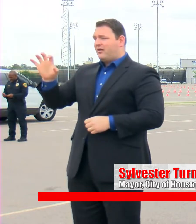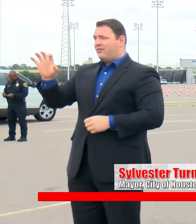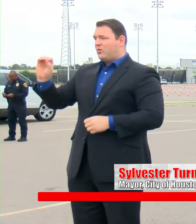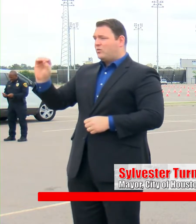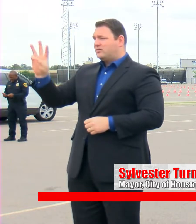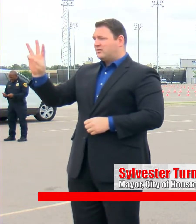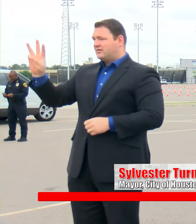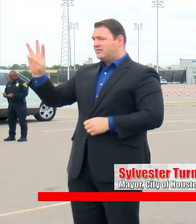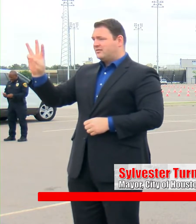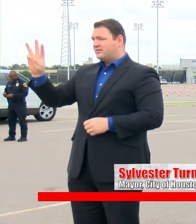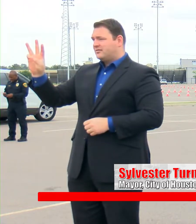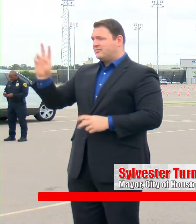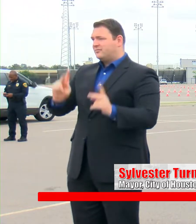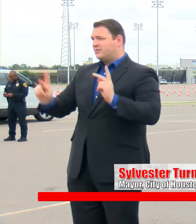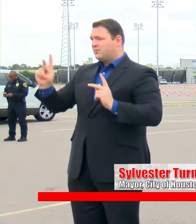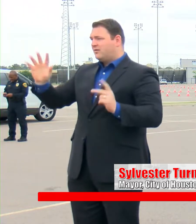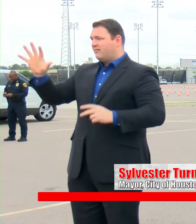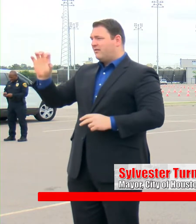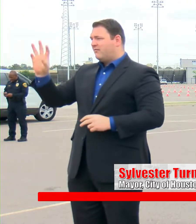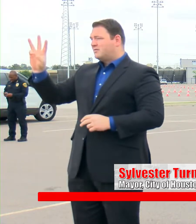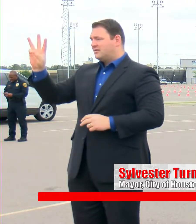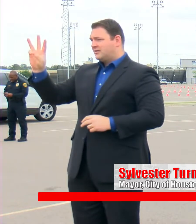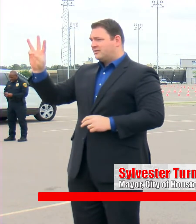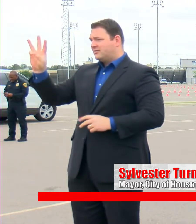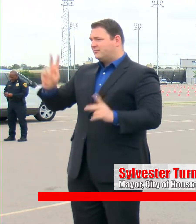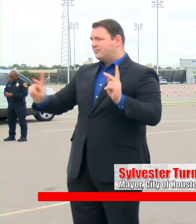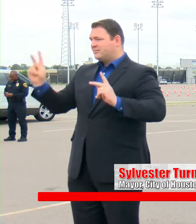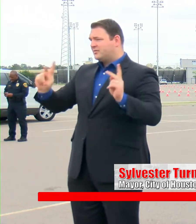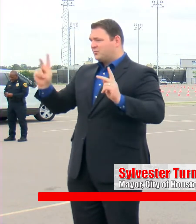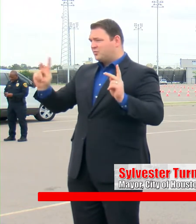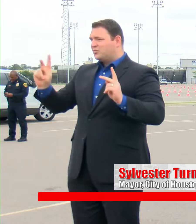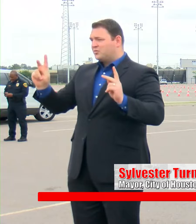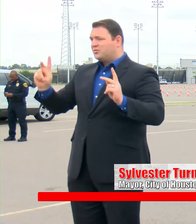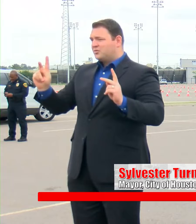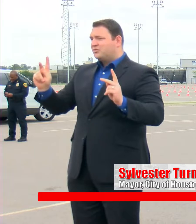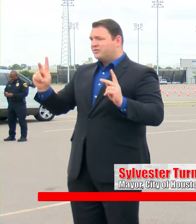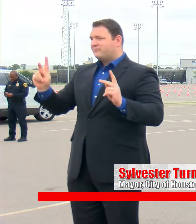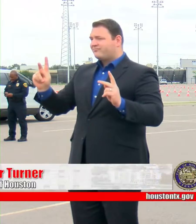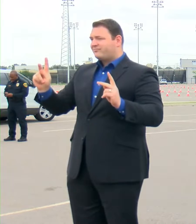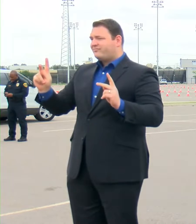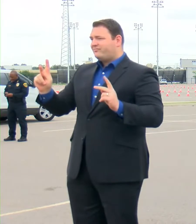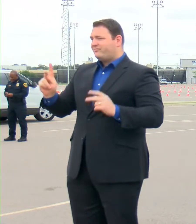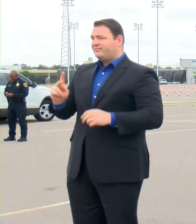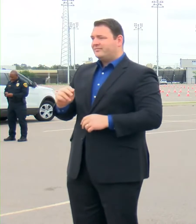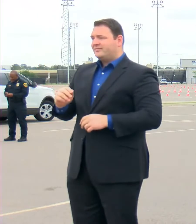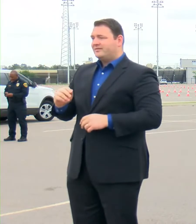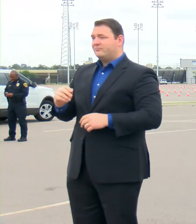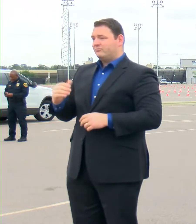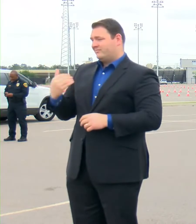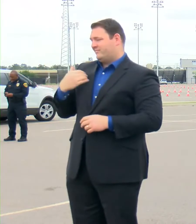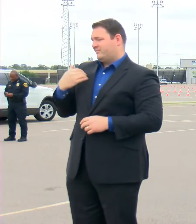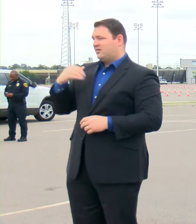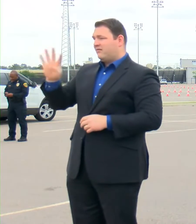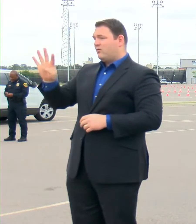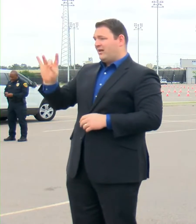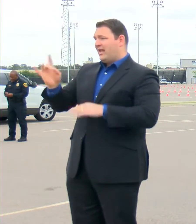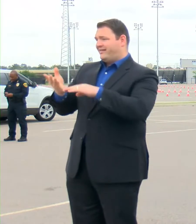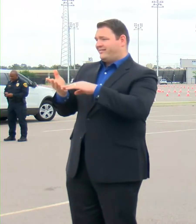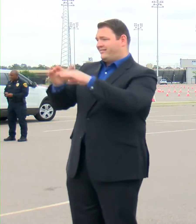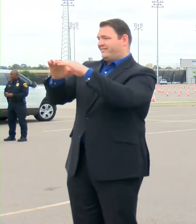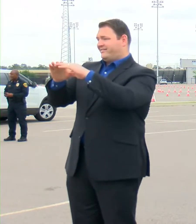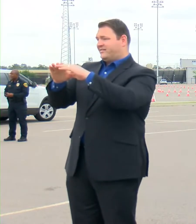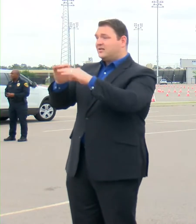506. So 506 is a number, roughly half of what was yesterday, but 48. And those numbers will